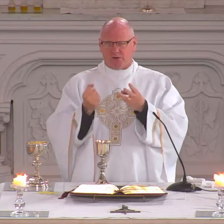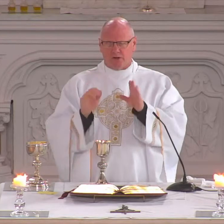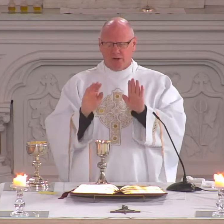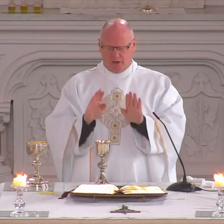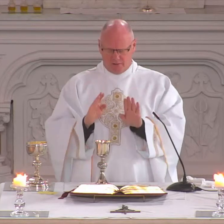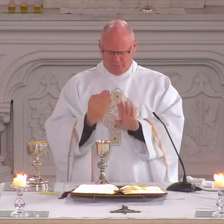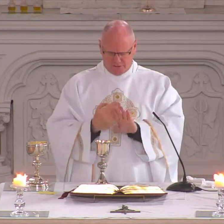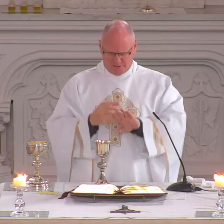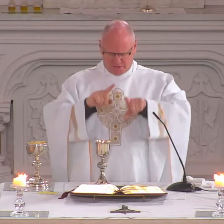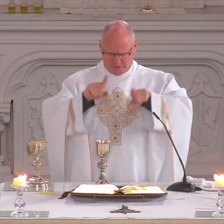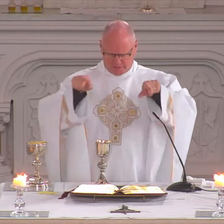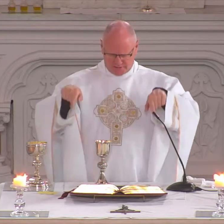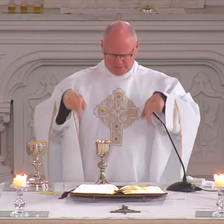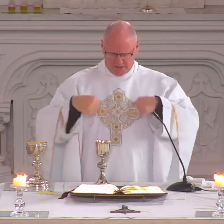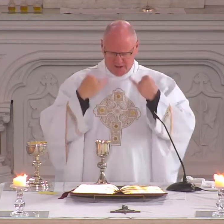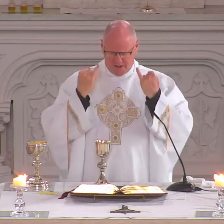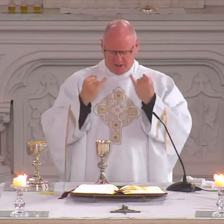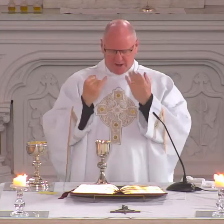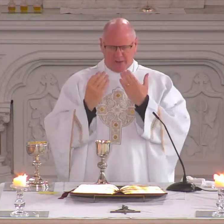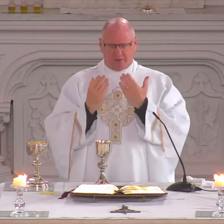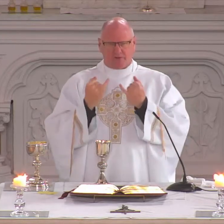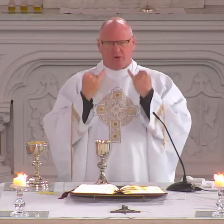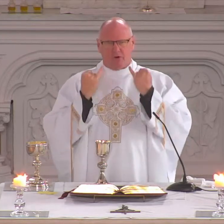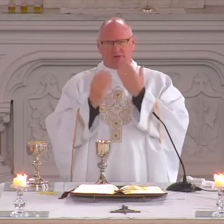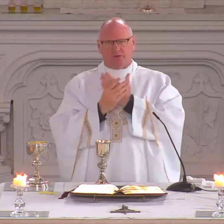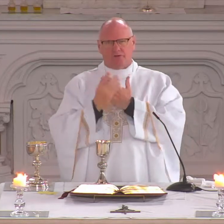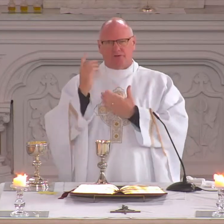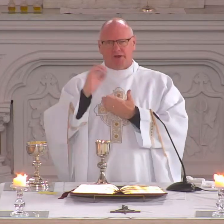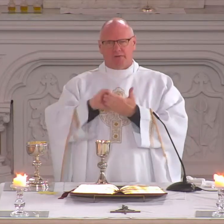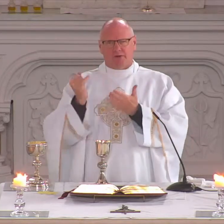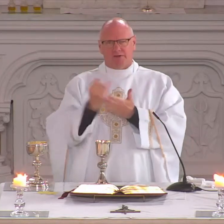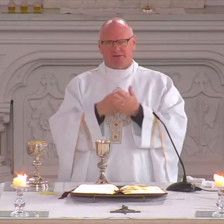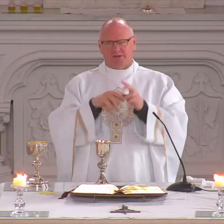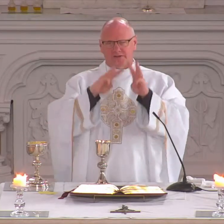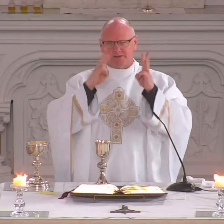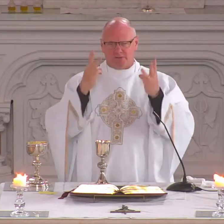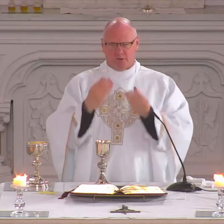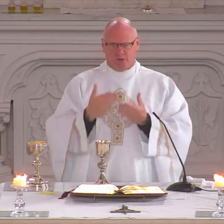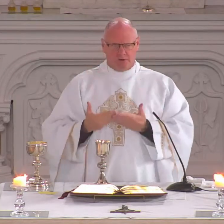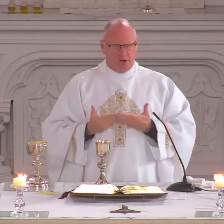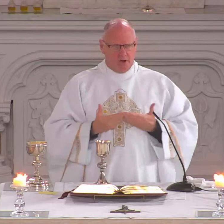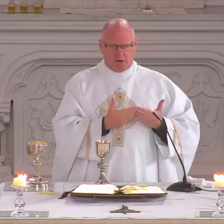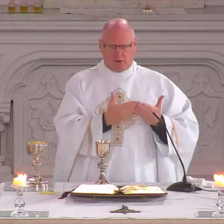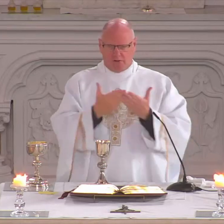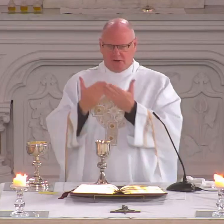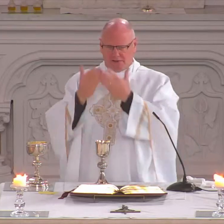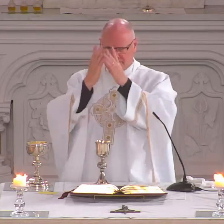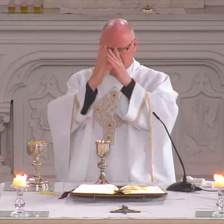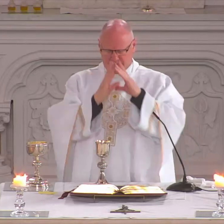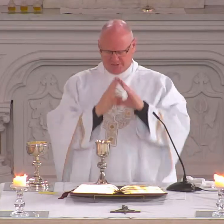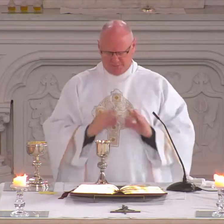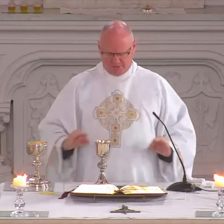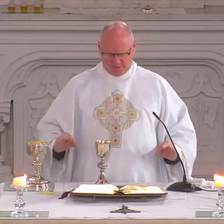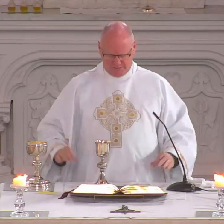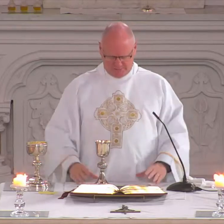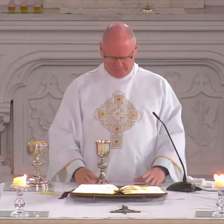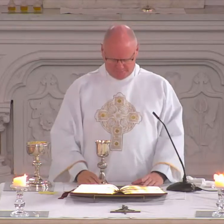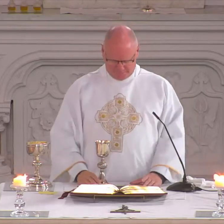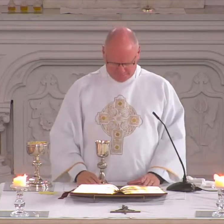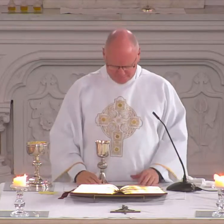world, have mercy on us. Lamb of God, you take away the sins of the world, grant us